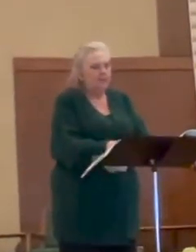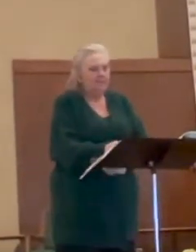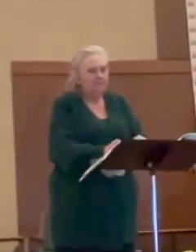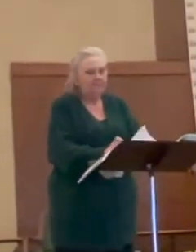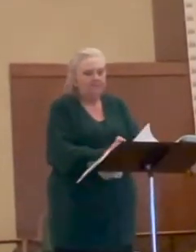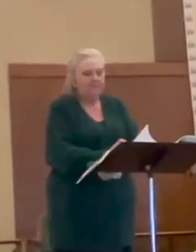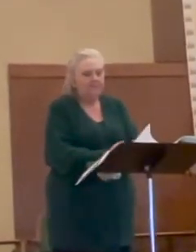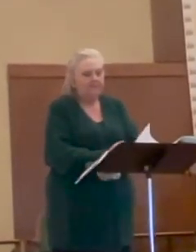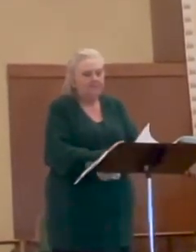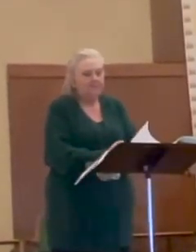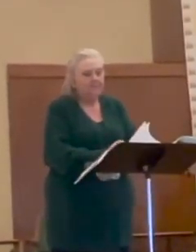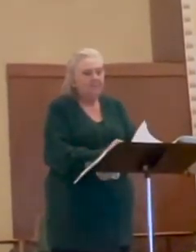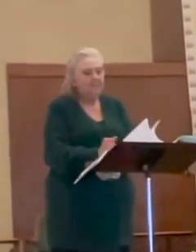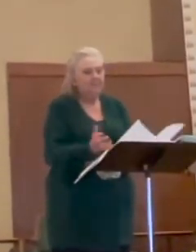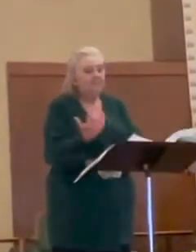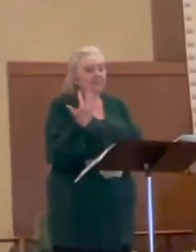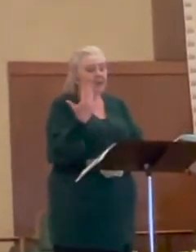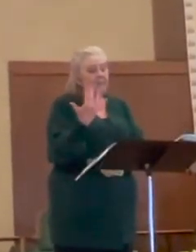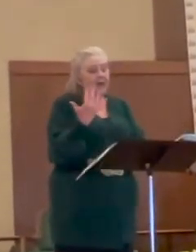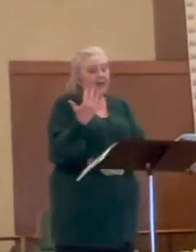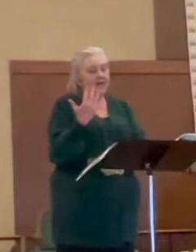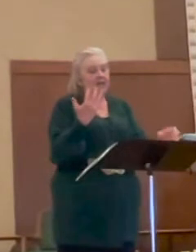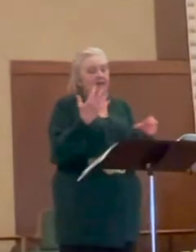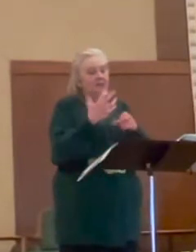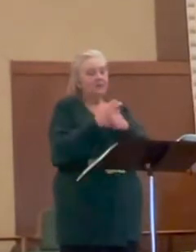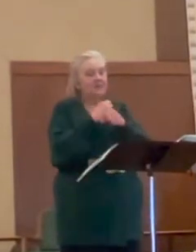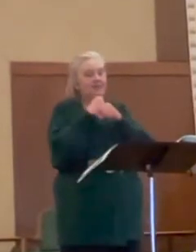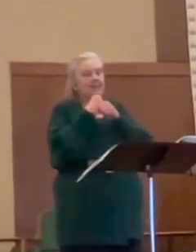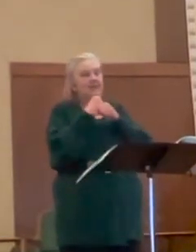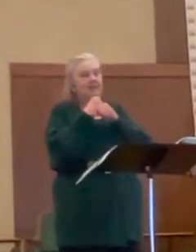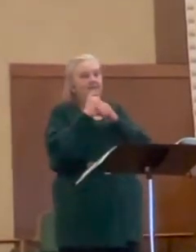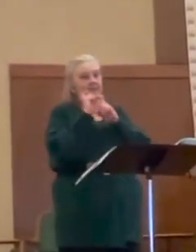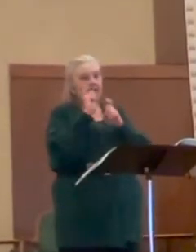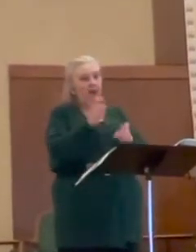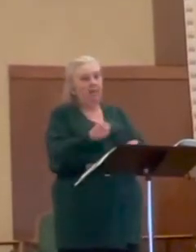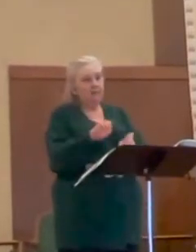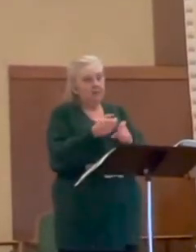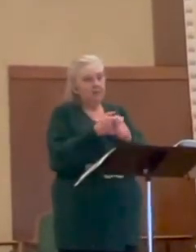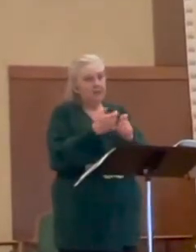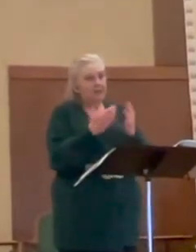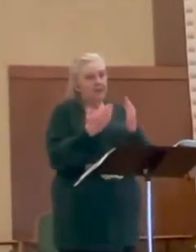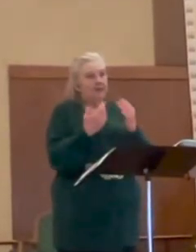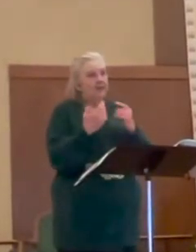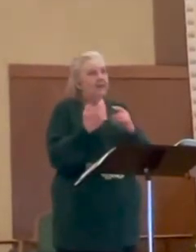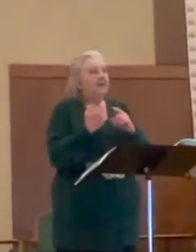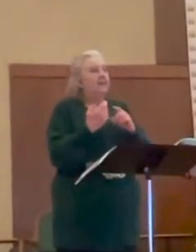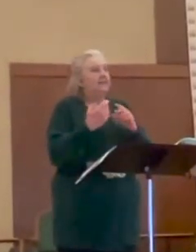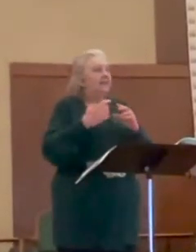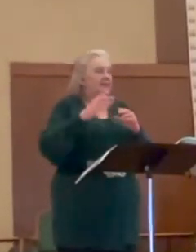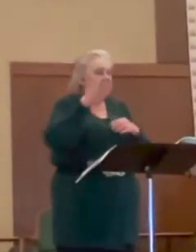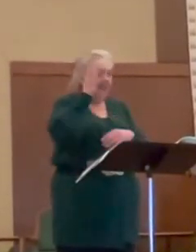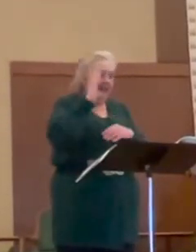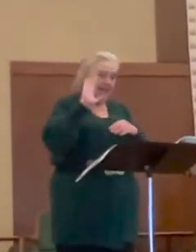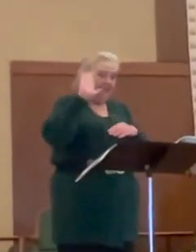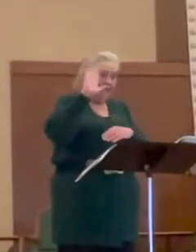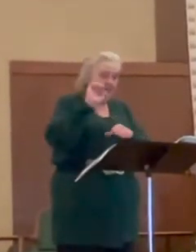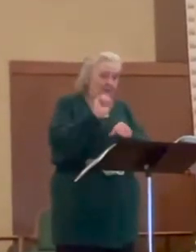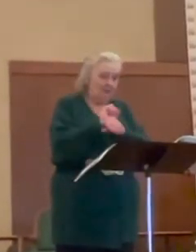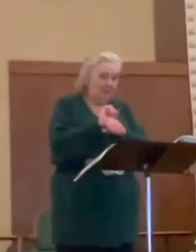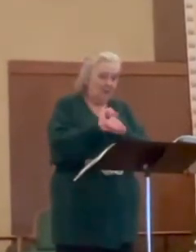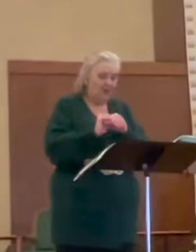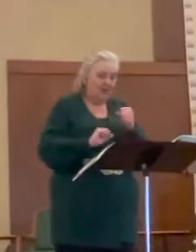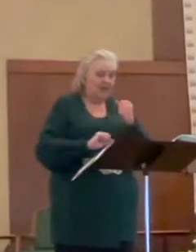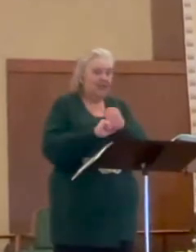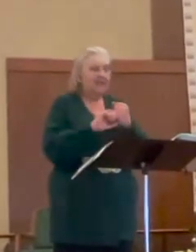pause to receive our offerings to God's work in the world through the gift of Jesus Christ. And in this